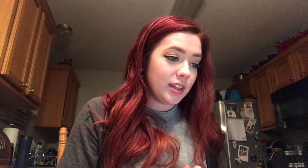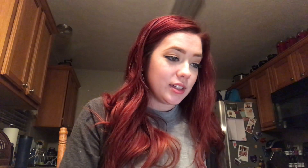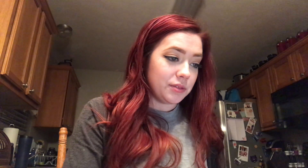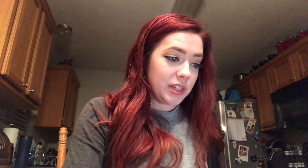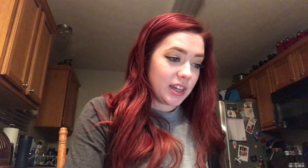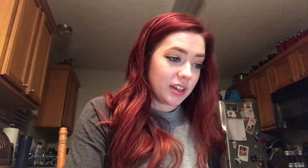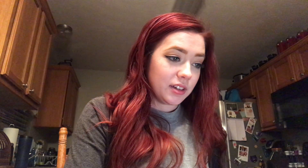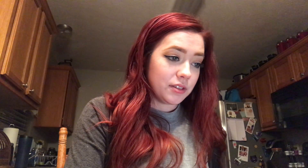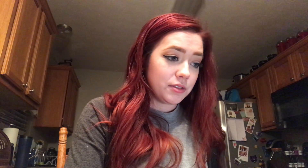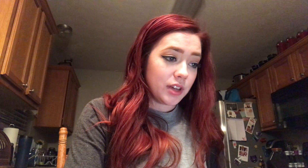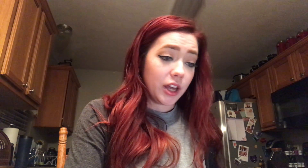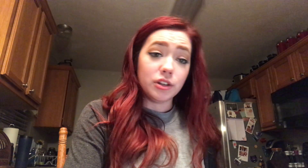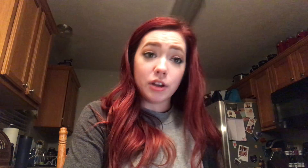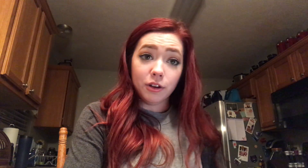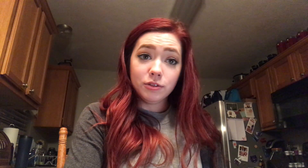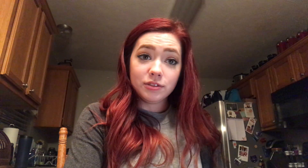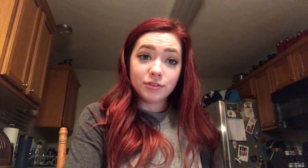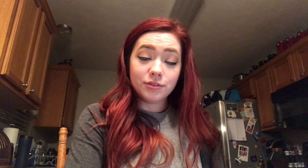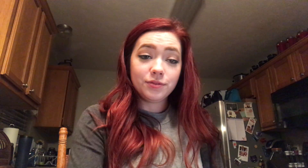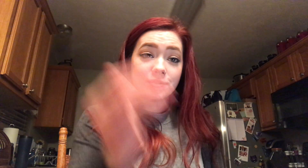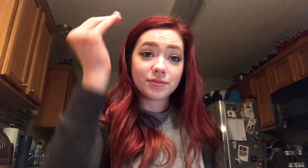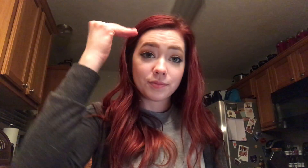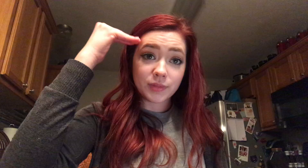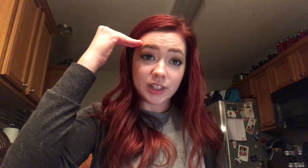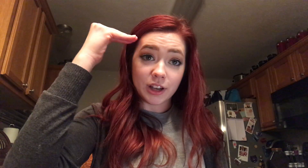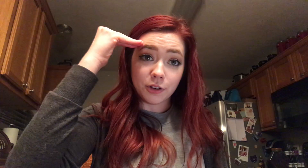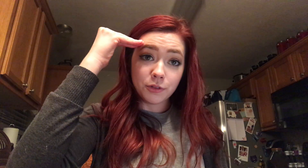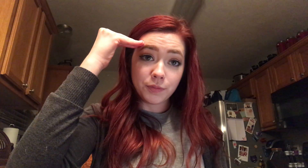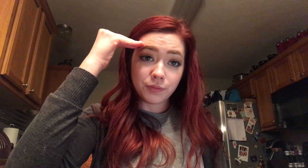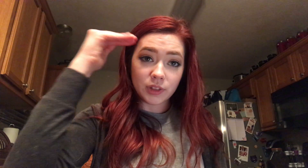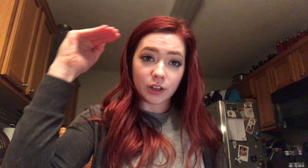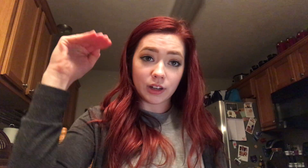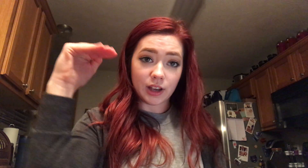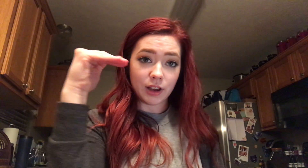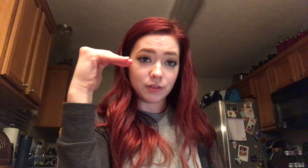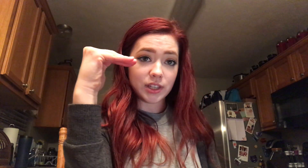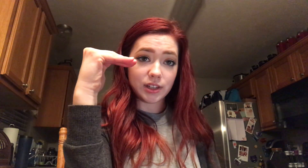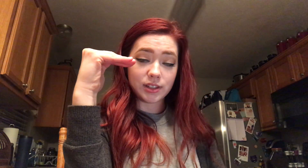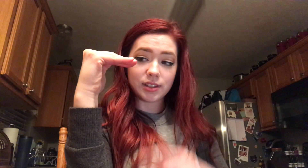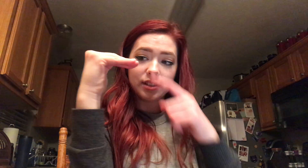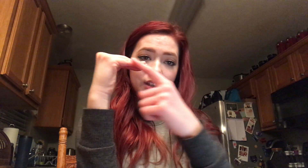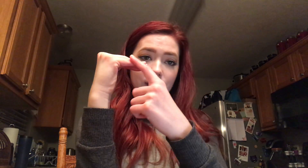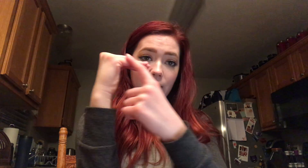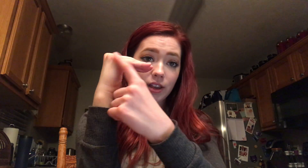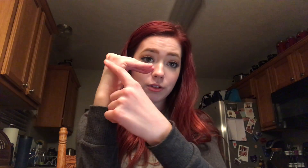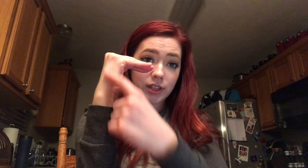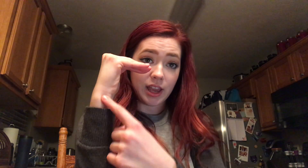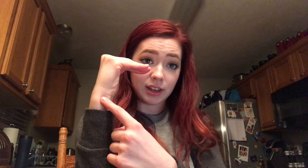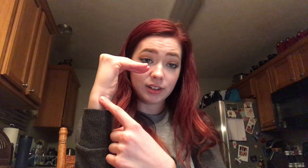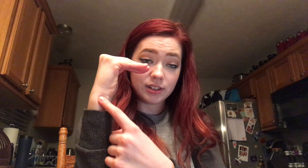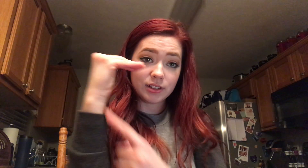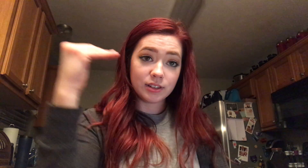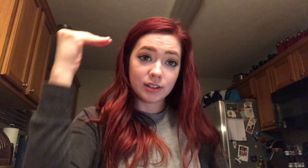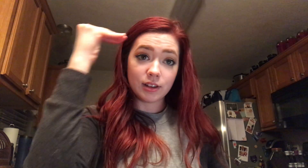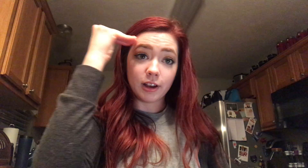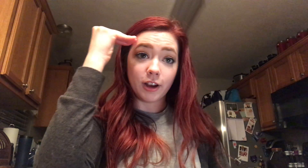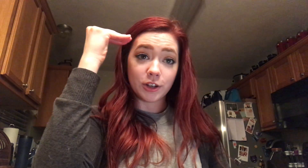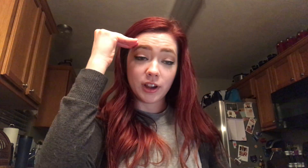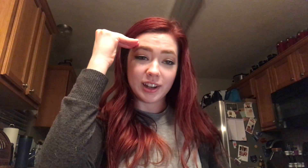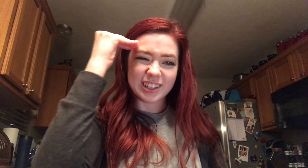Then we have no. No. You're going to have this angled hand on your head because